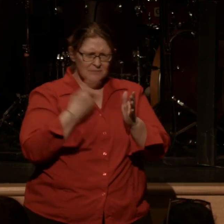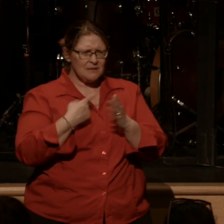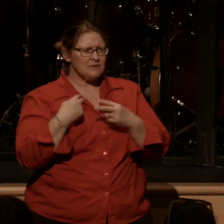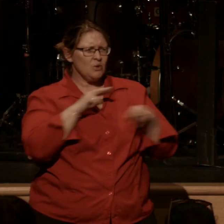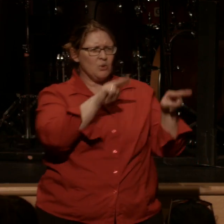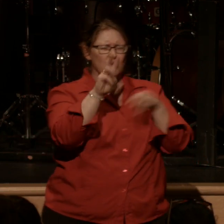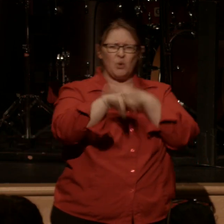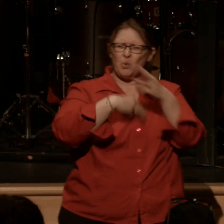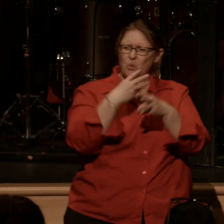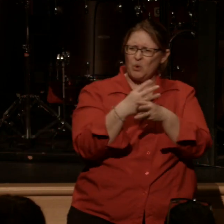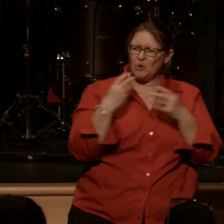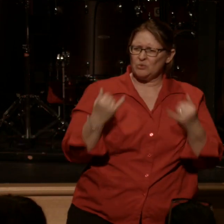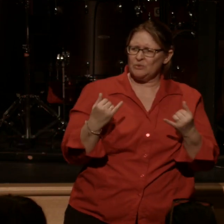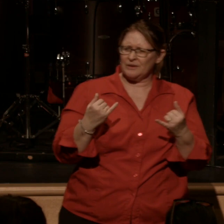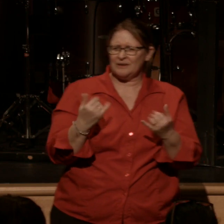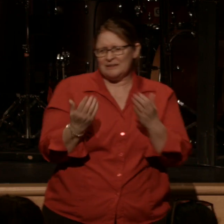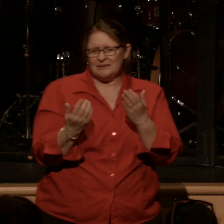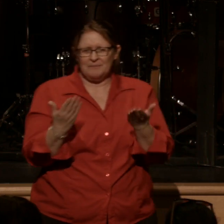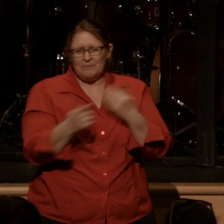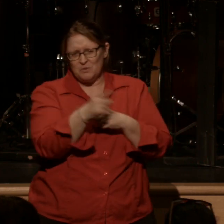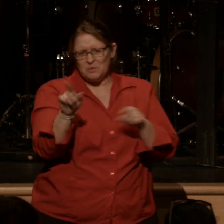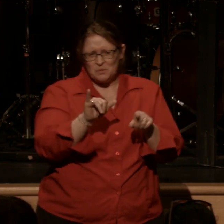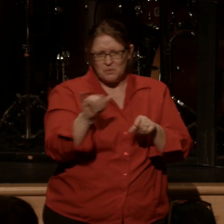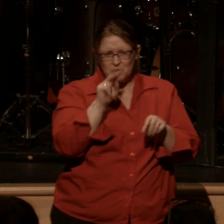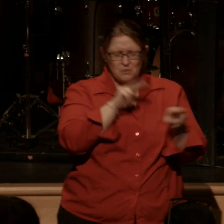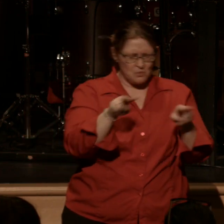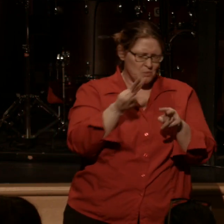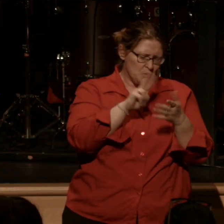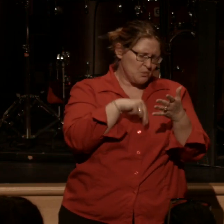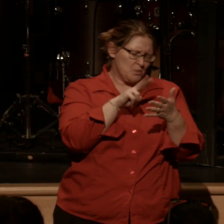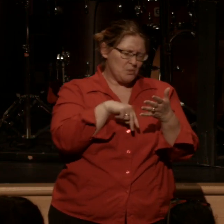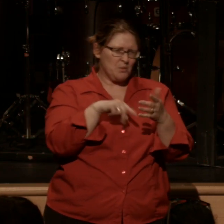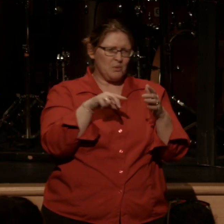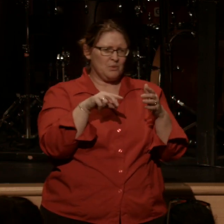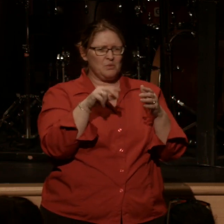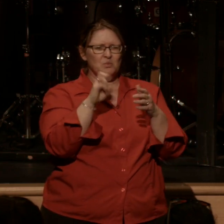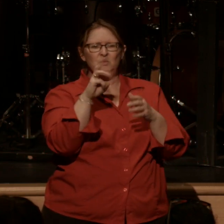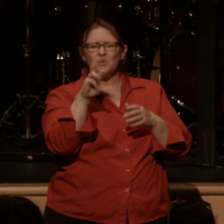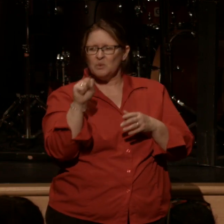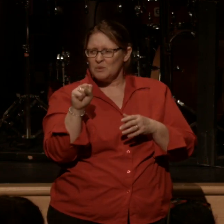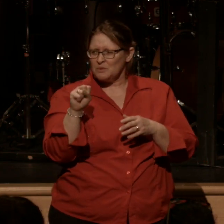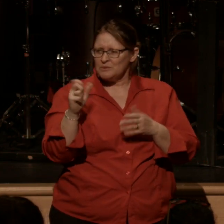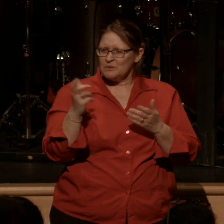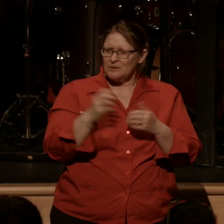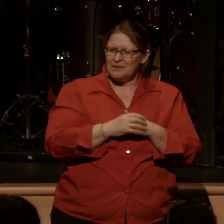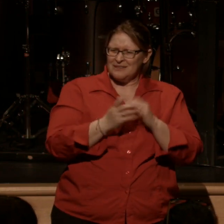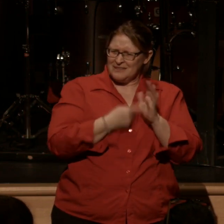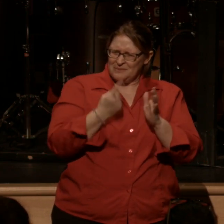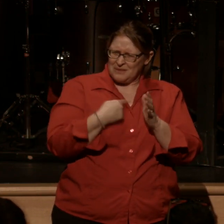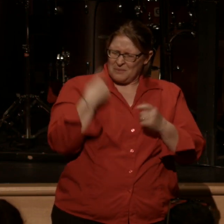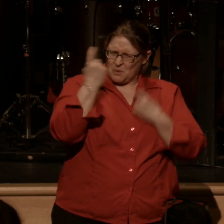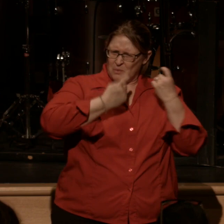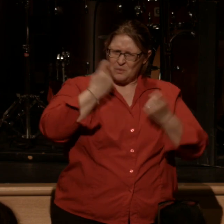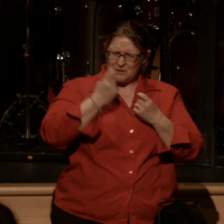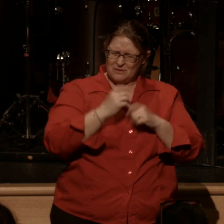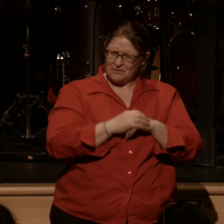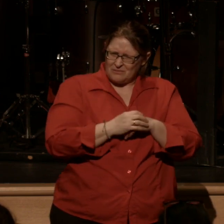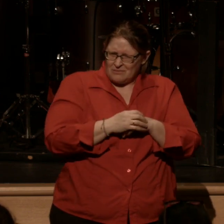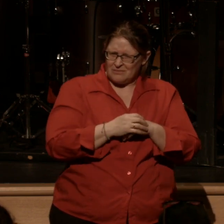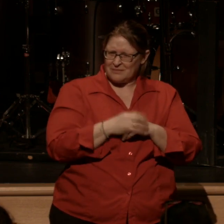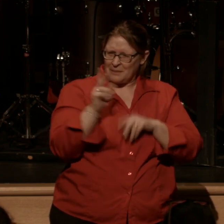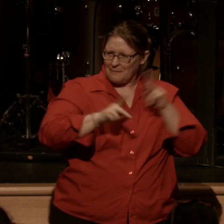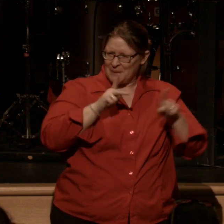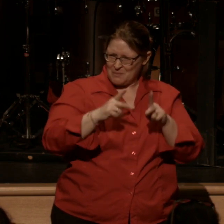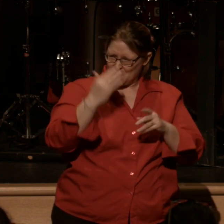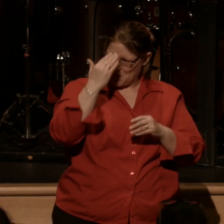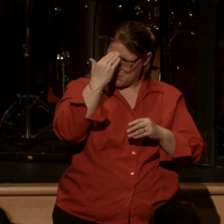in our world, or maybe you've had this before too, where you read what's going on in the news. Sometimes I wonder, do people